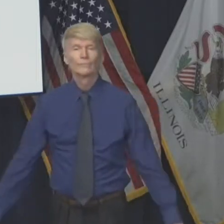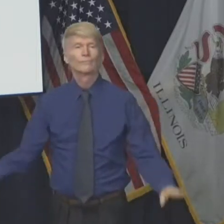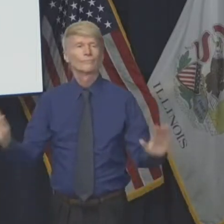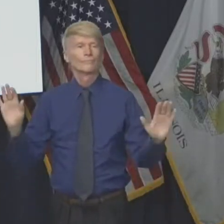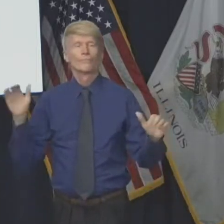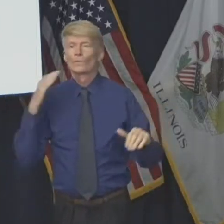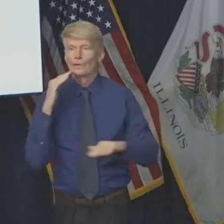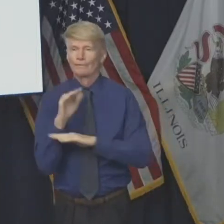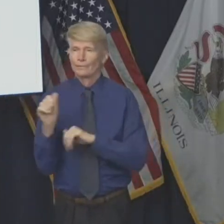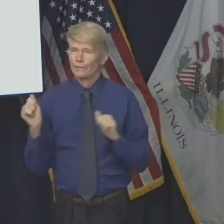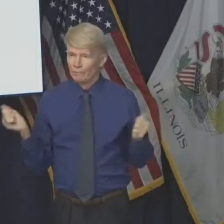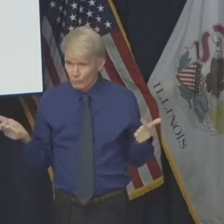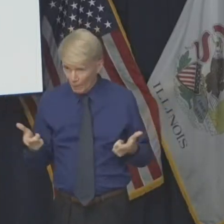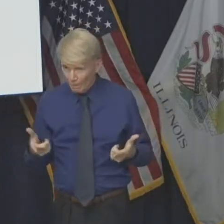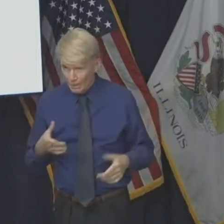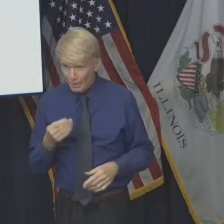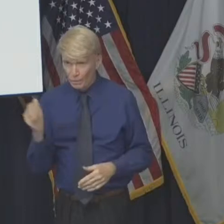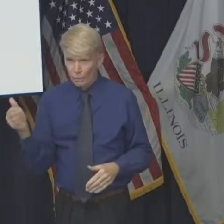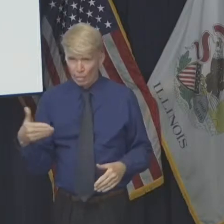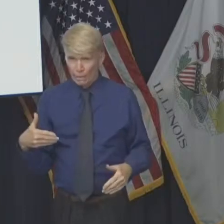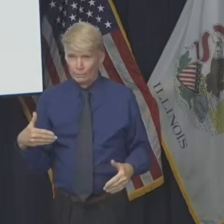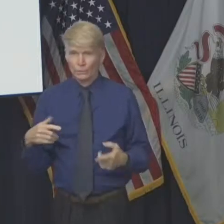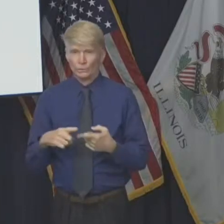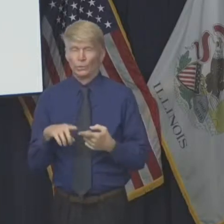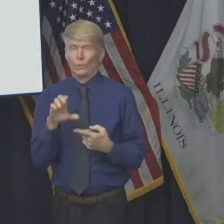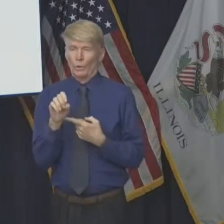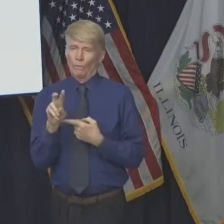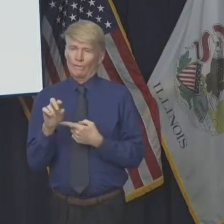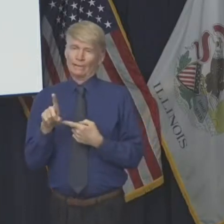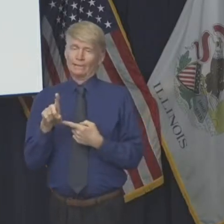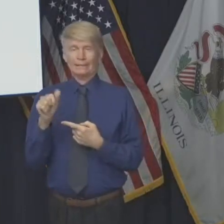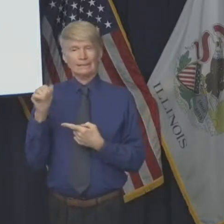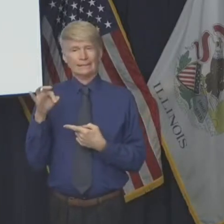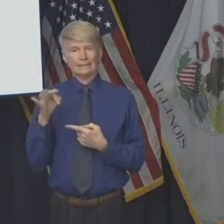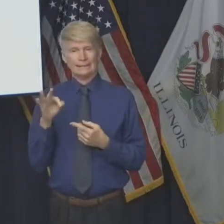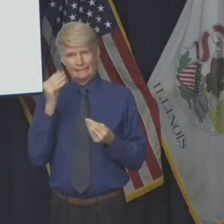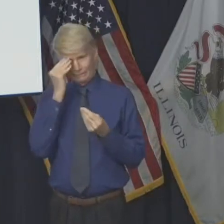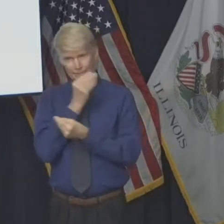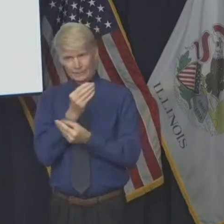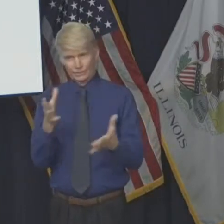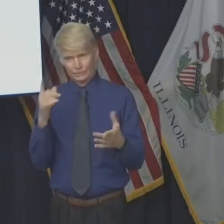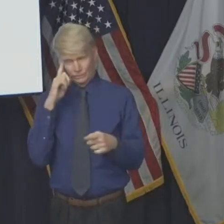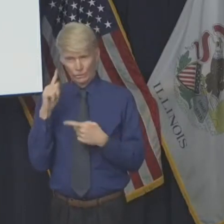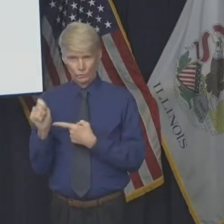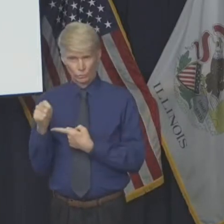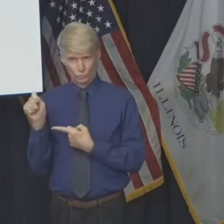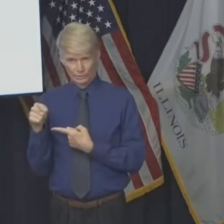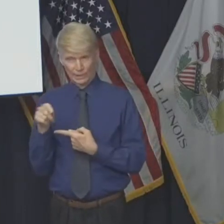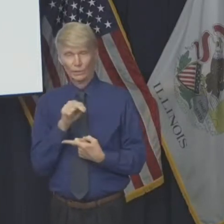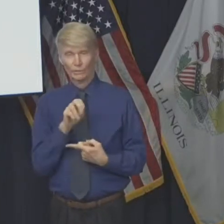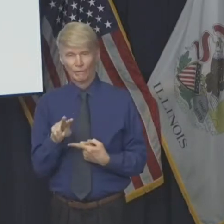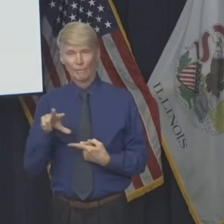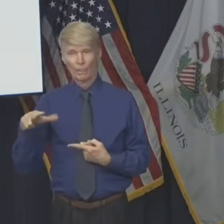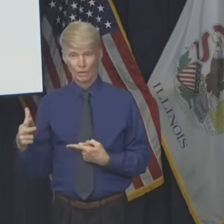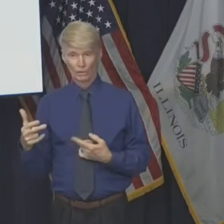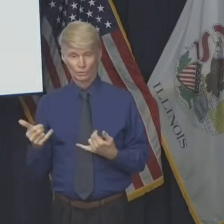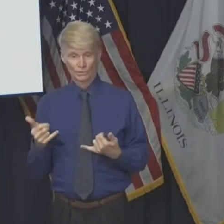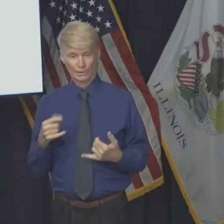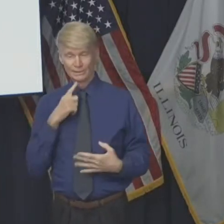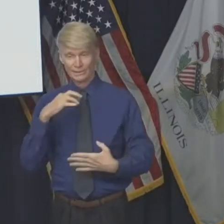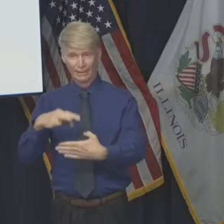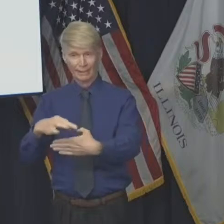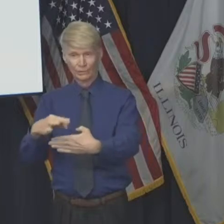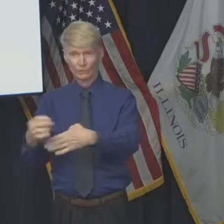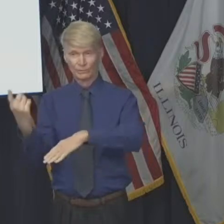Well, good afternoon, everyone, and welcome to the COVID-19 update for Tuesday, November 3rd, Election Day,